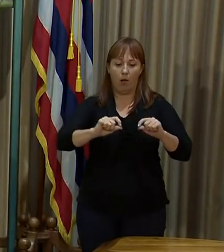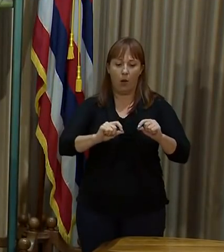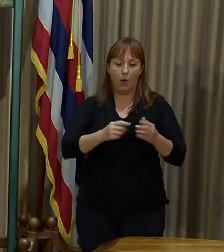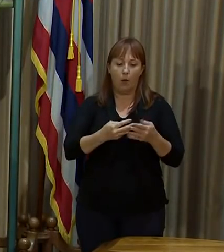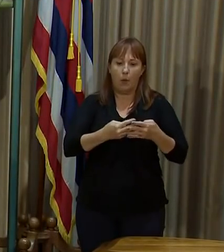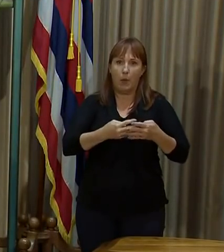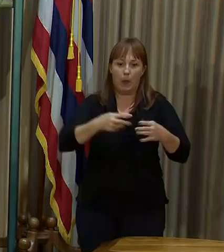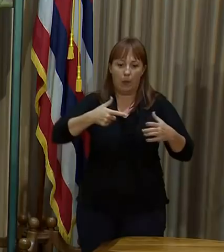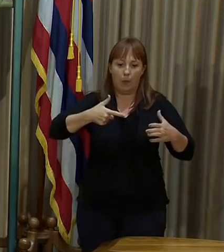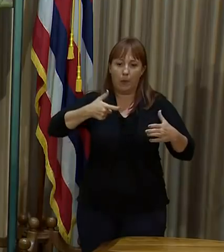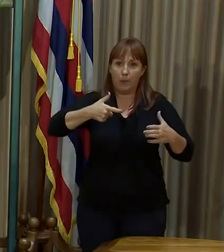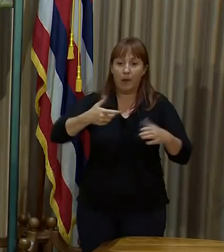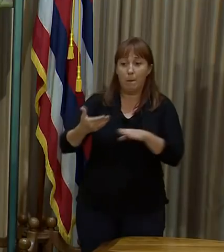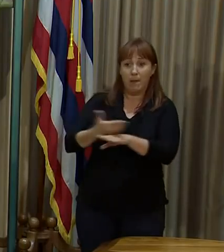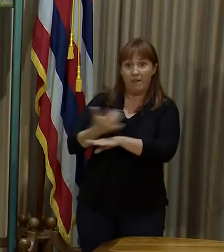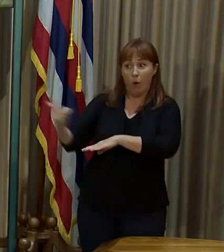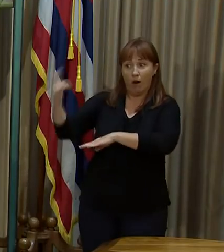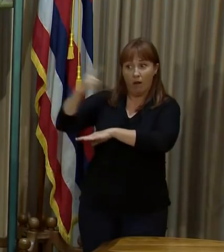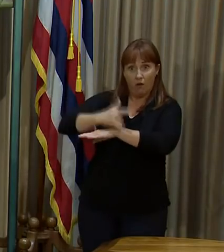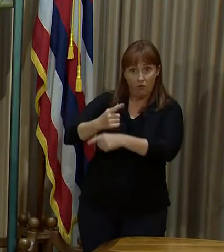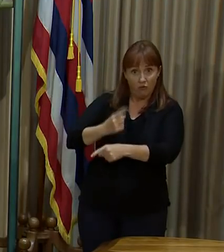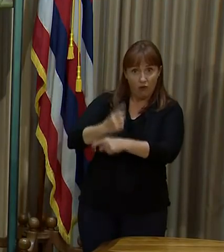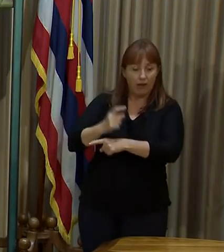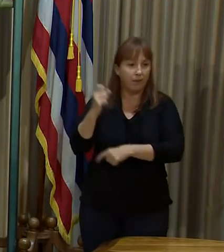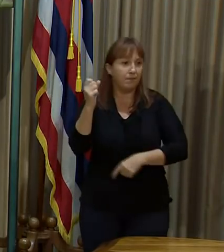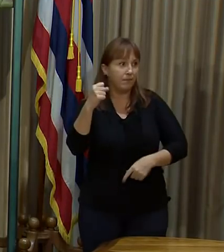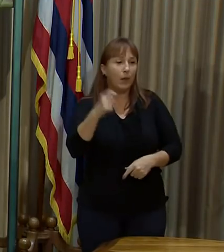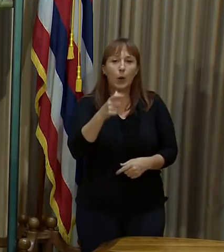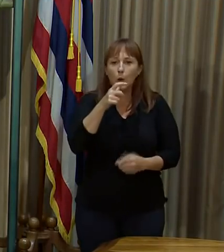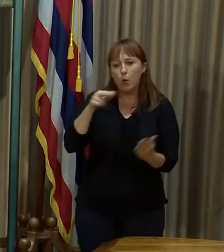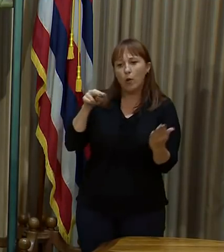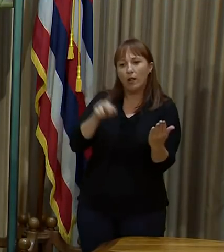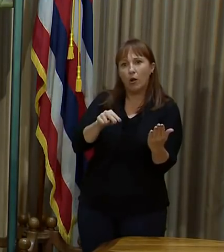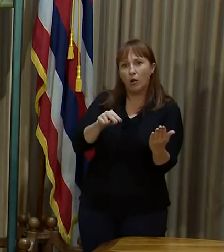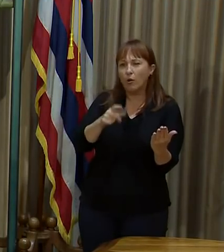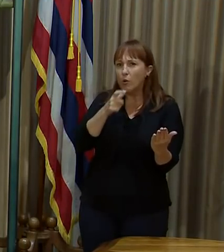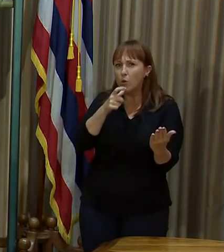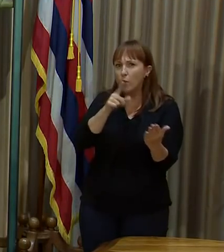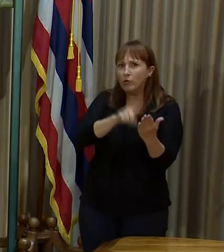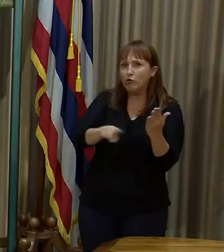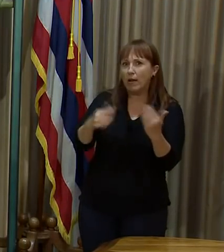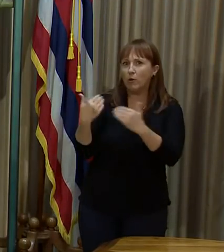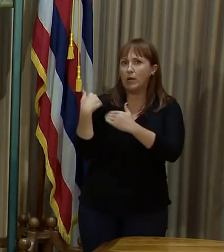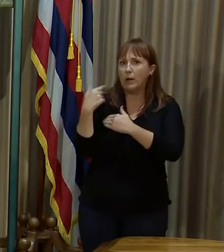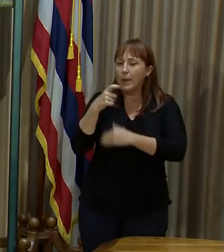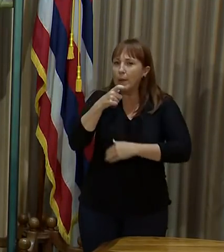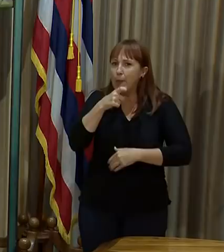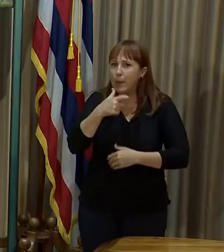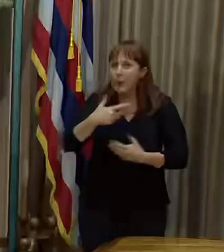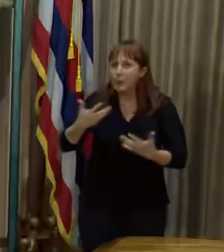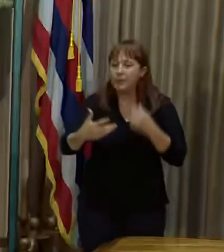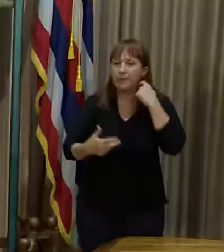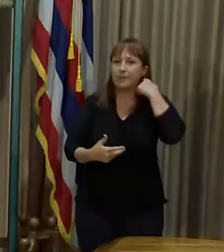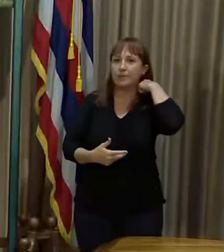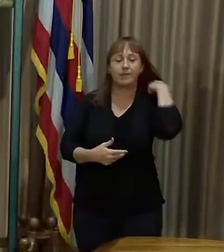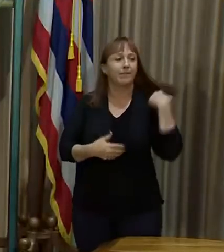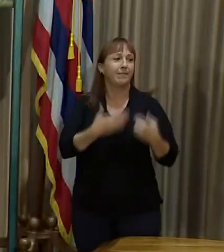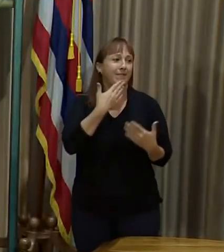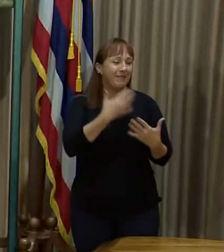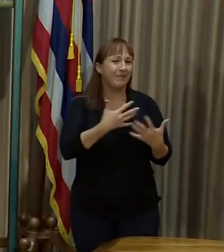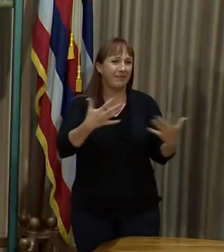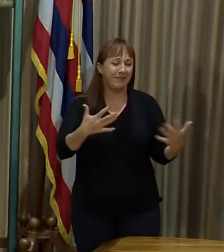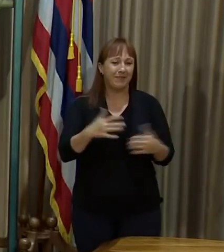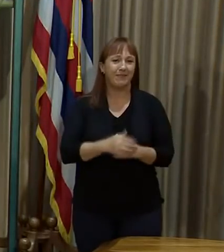the airport. And who's going to be checking them, and how is that all going to work? Yeah, thank you very much for that